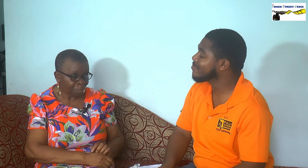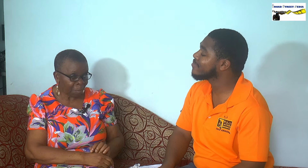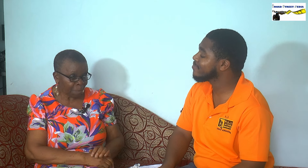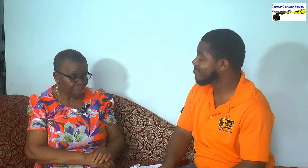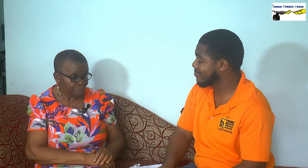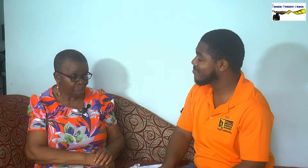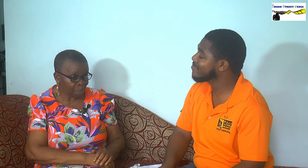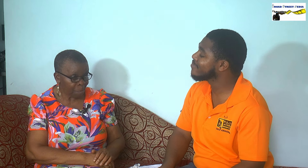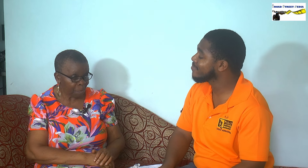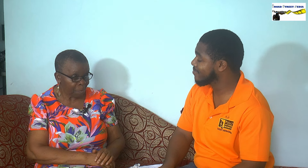Mm.